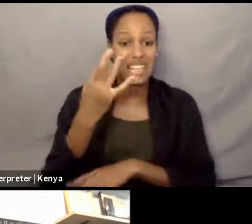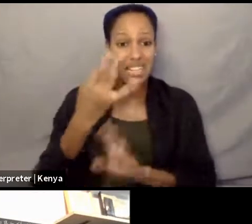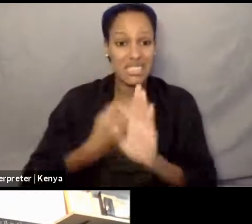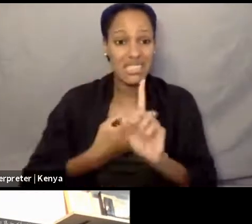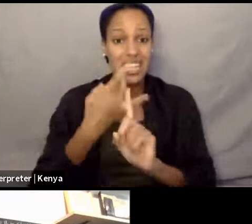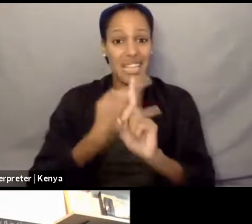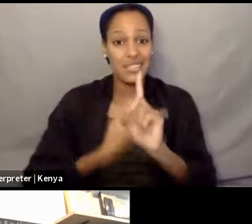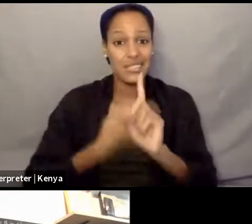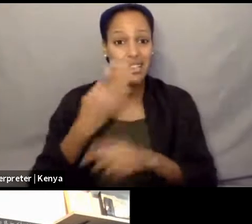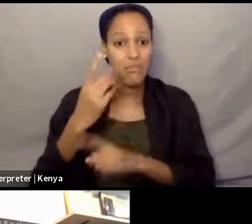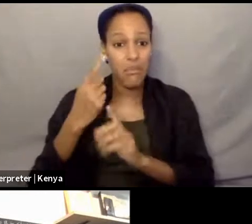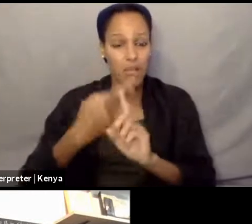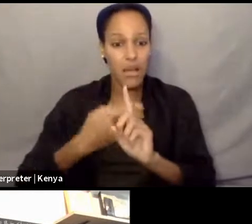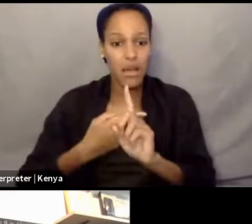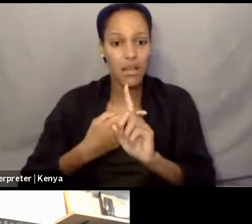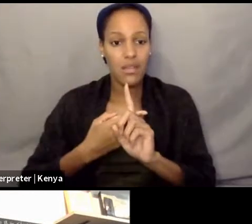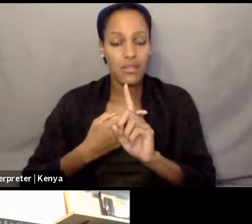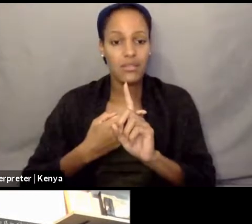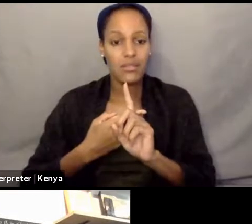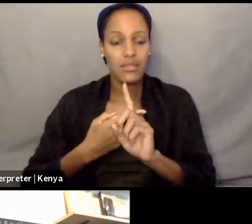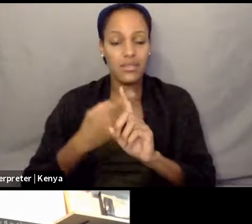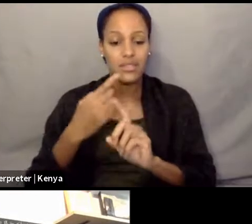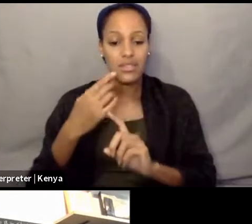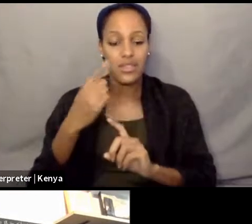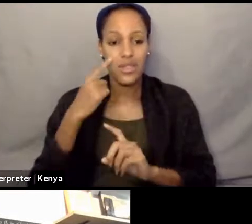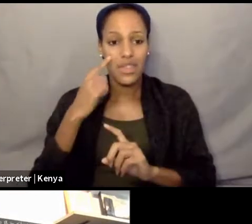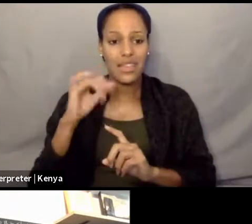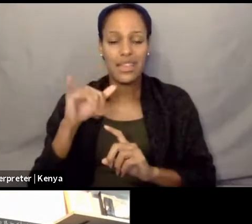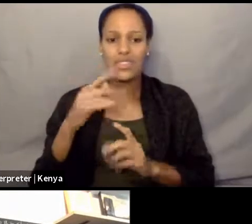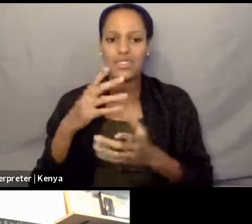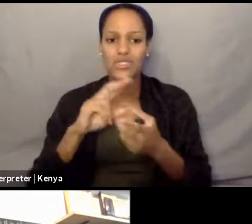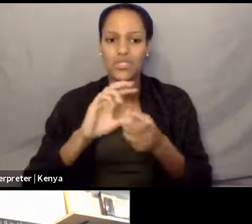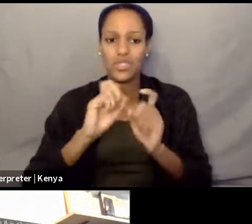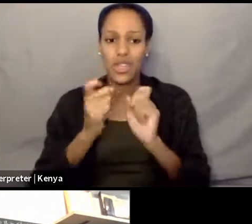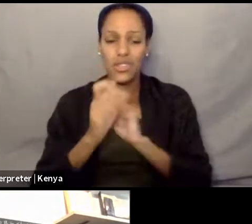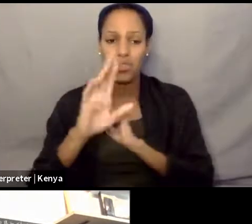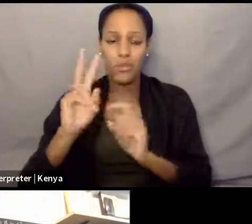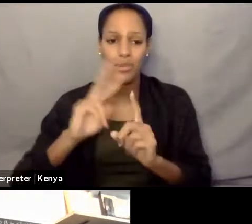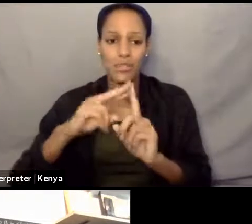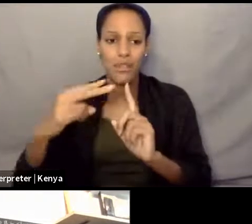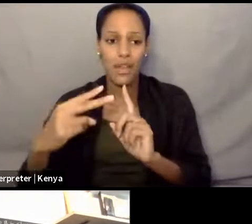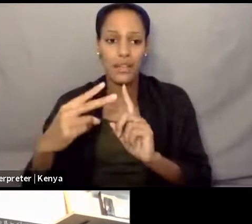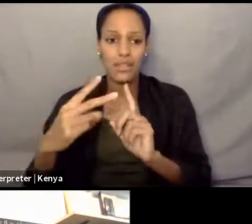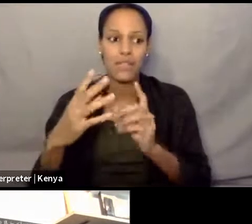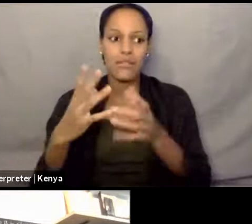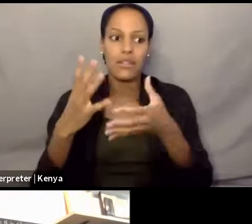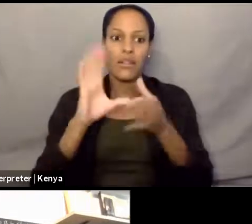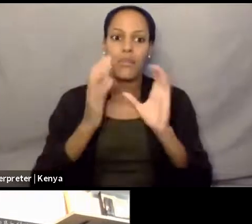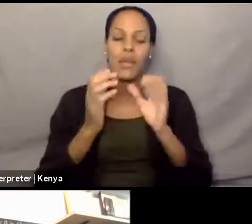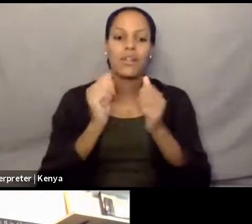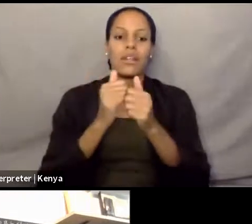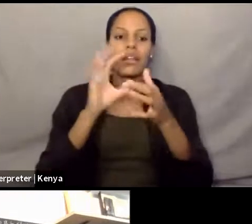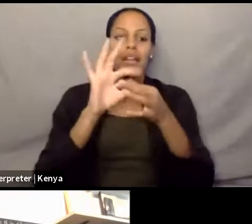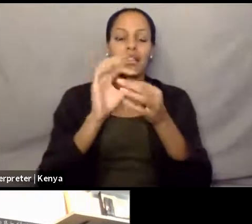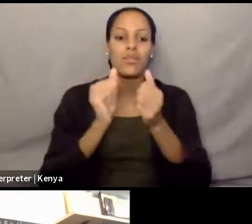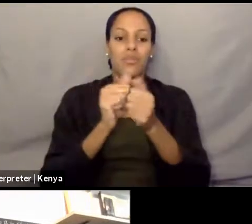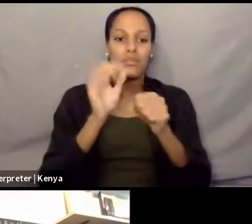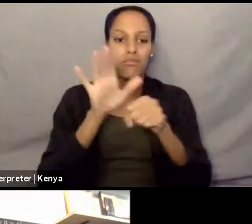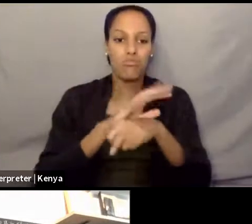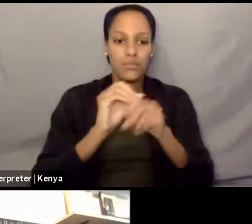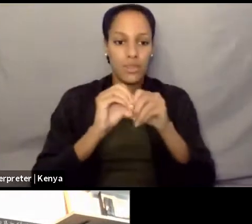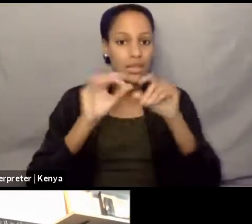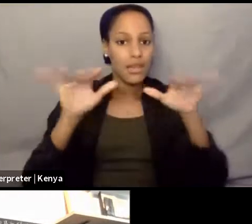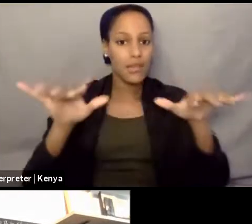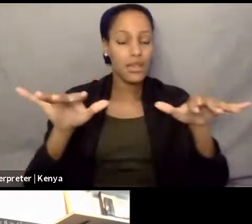changed your perspective in any way? So as we've gone through the pandemic and seen